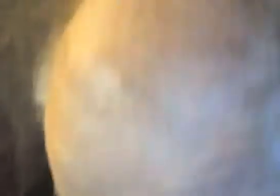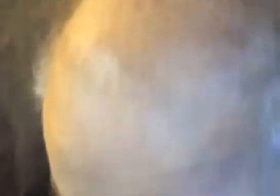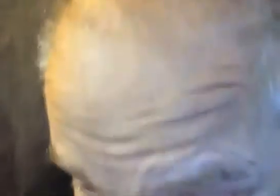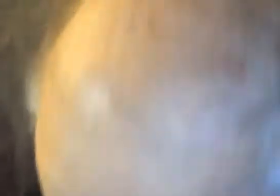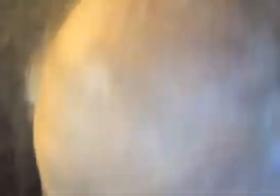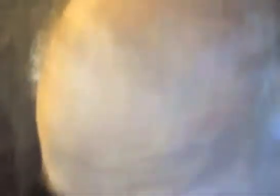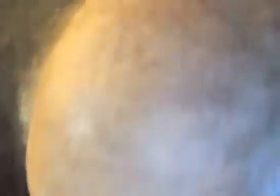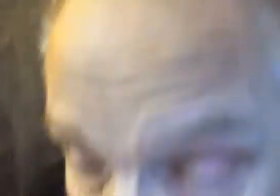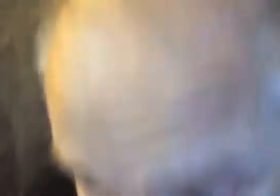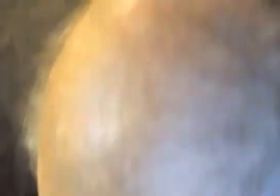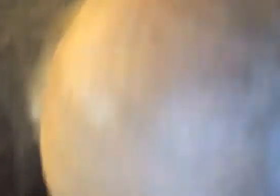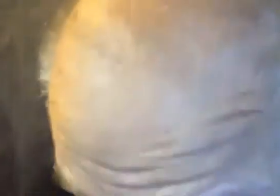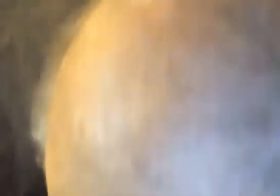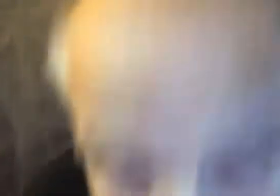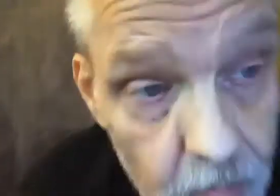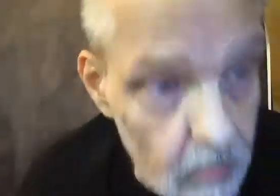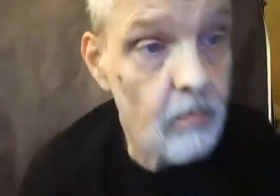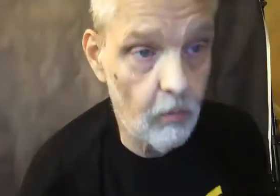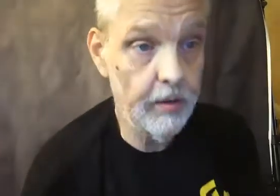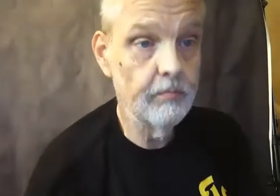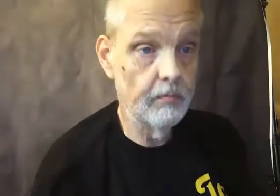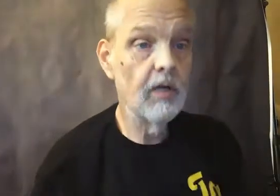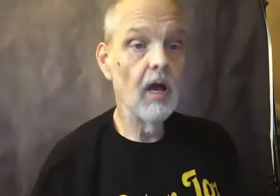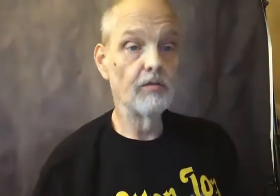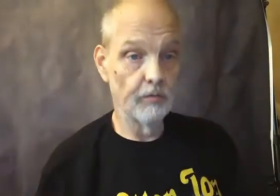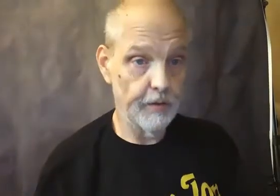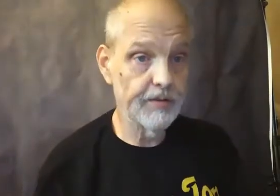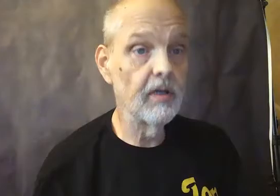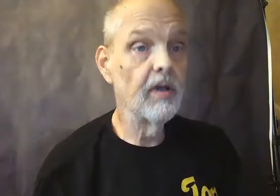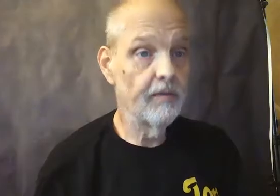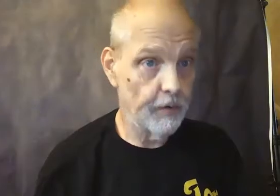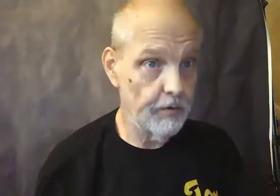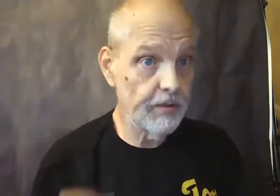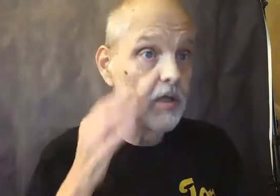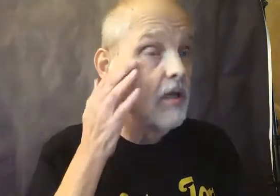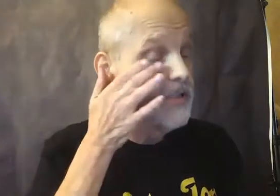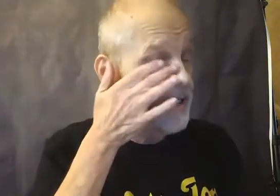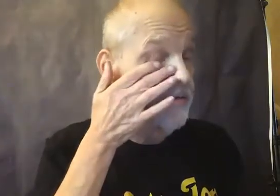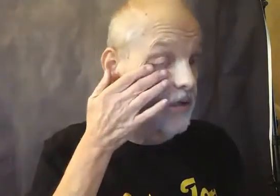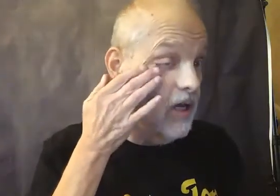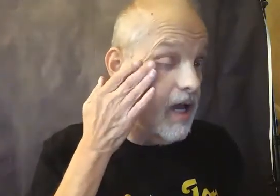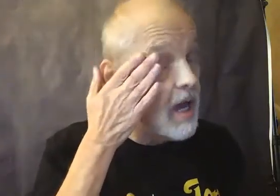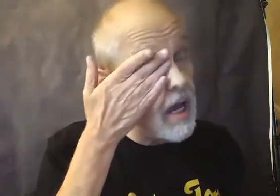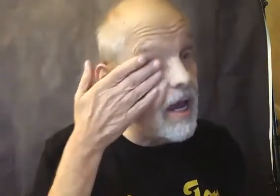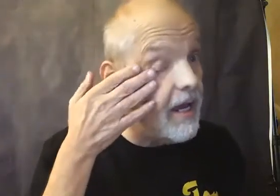that. Anyway. Right. I was doing first, second,